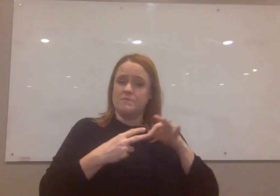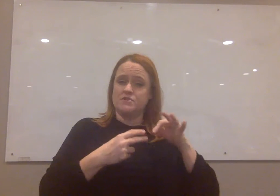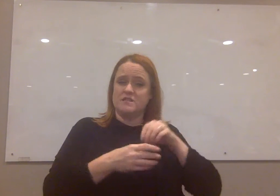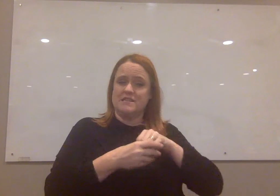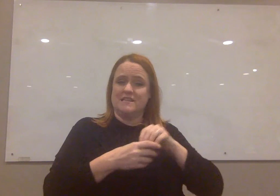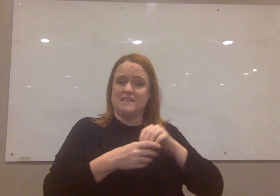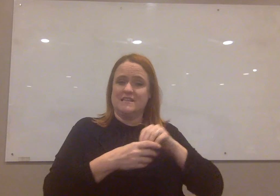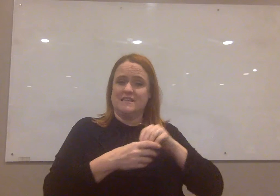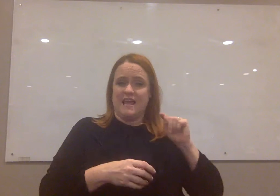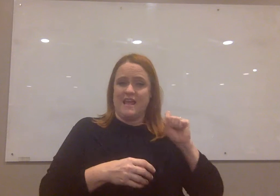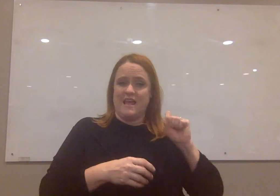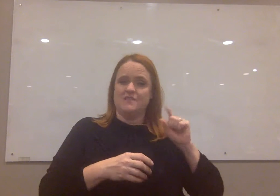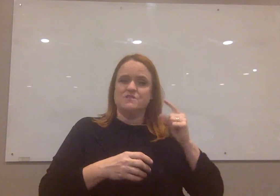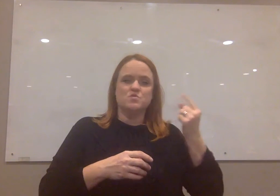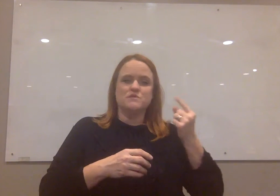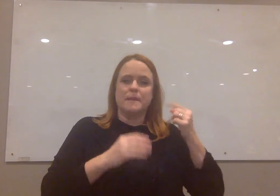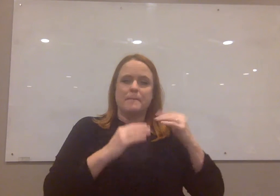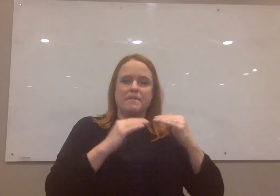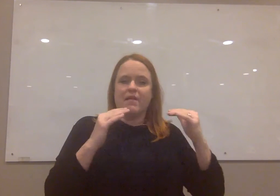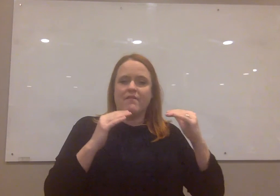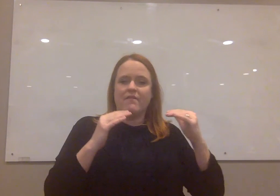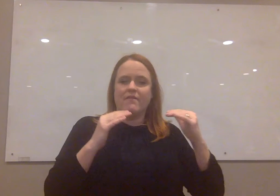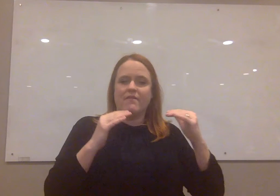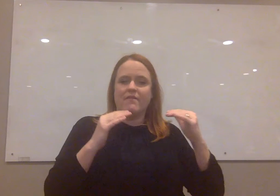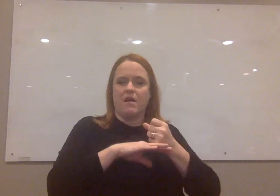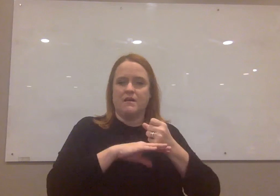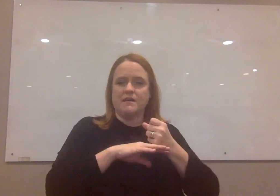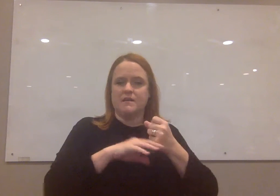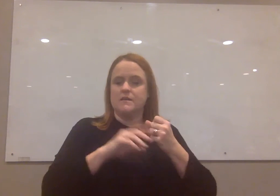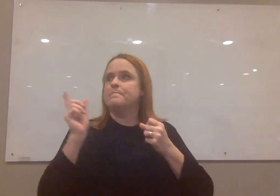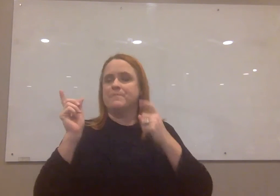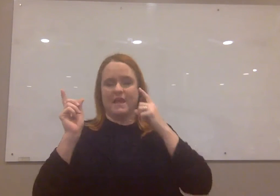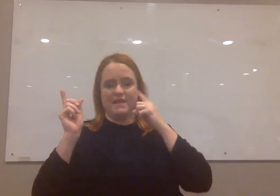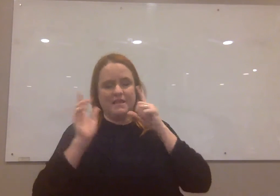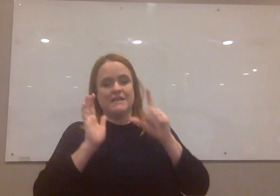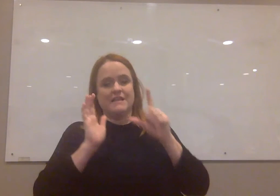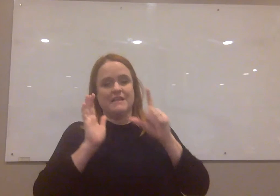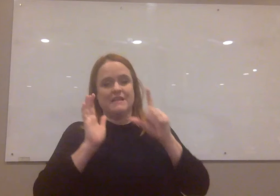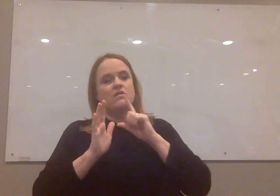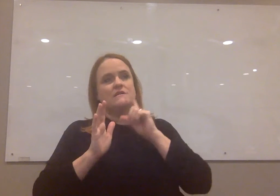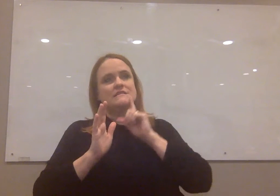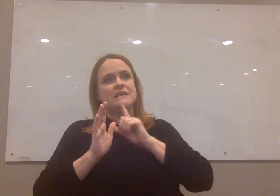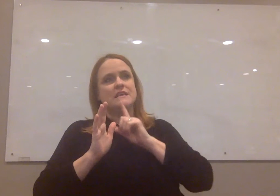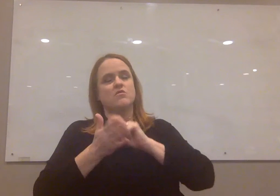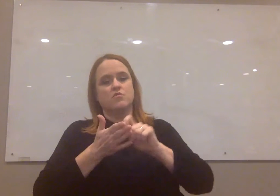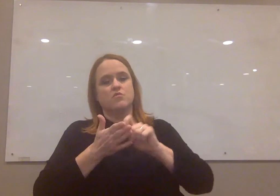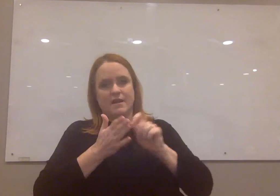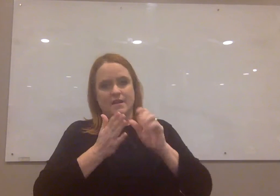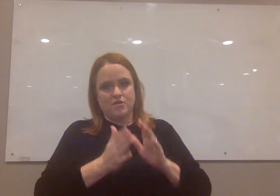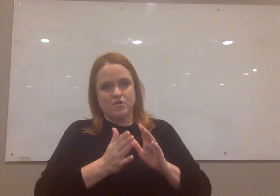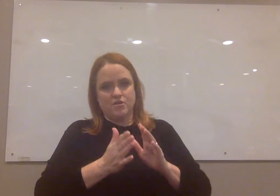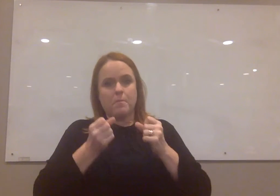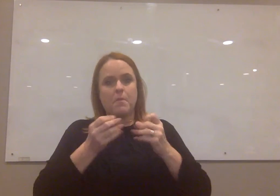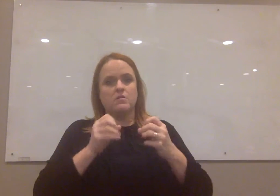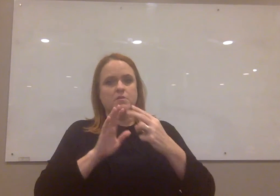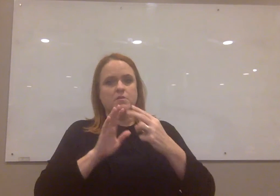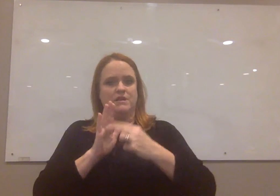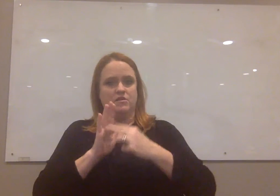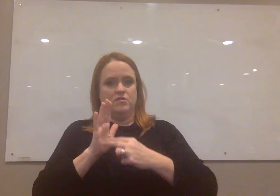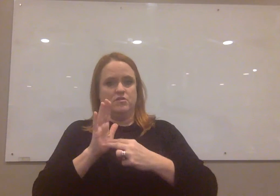locking. Yeah, I think the default mode is single writer, multiple reader, and then you can open it up to full public where there's multiple writes, but then